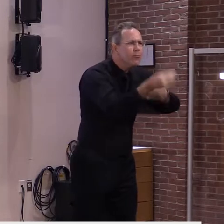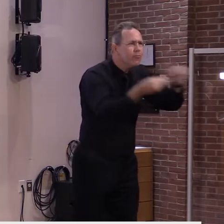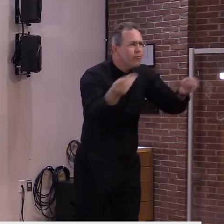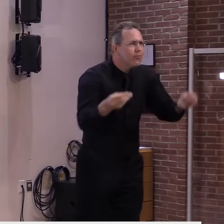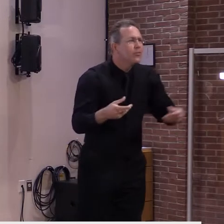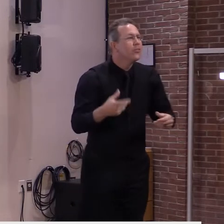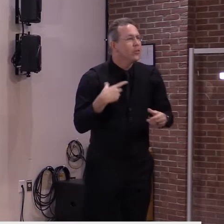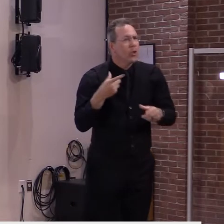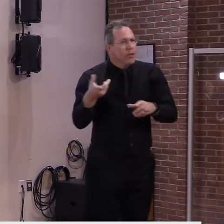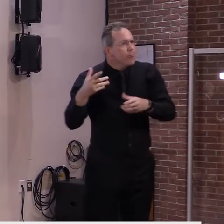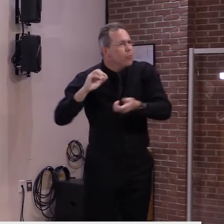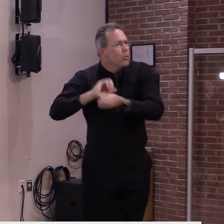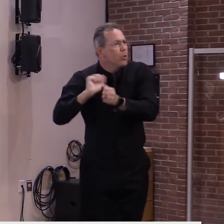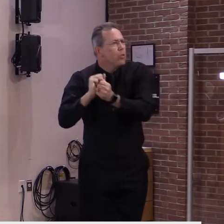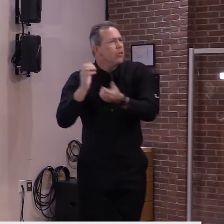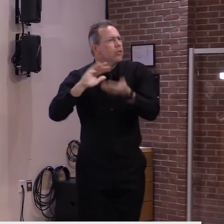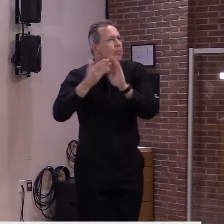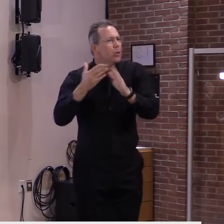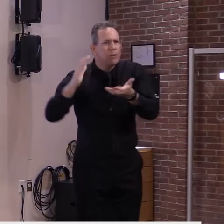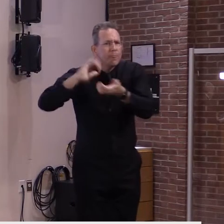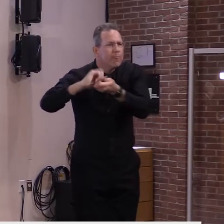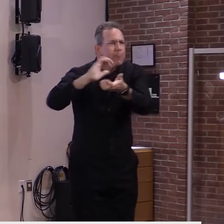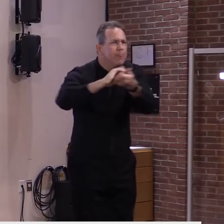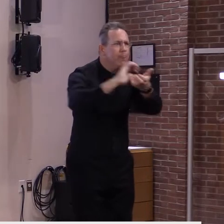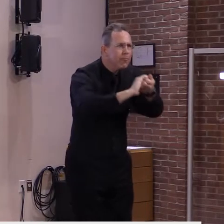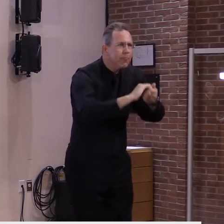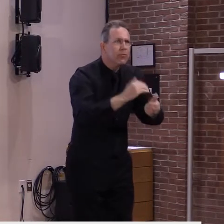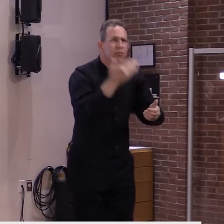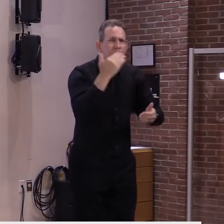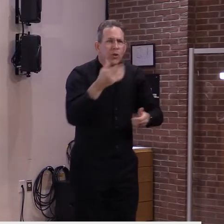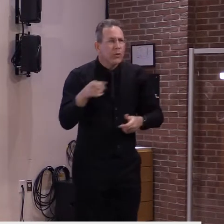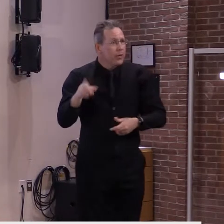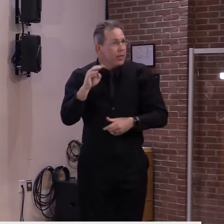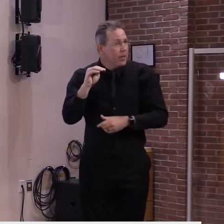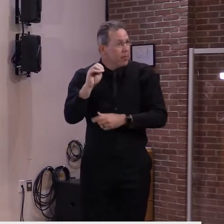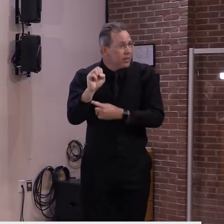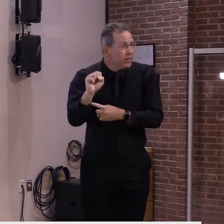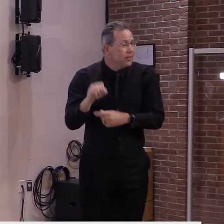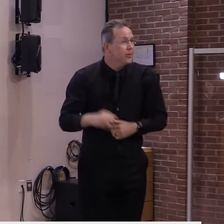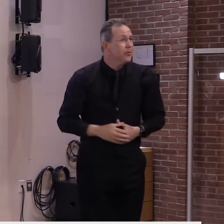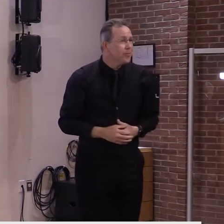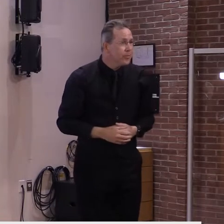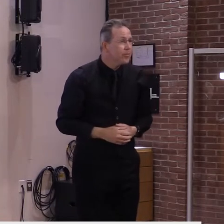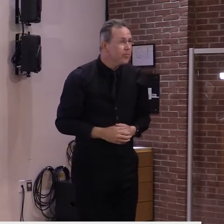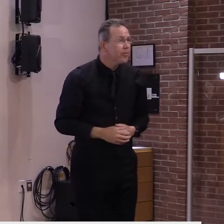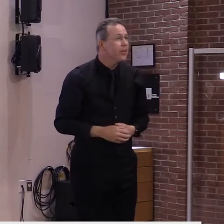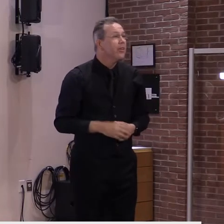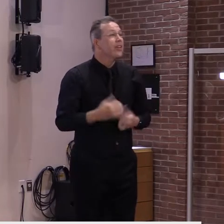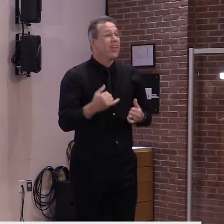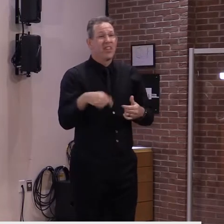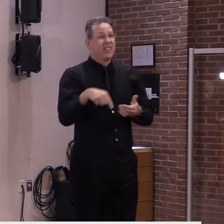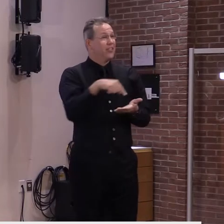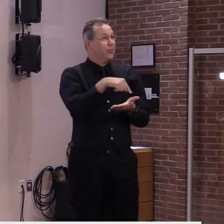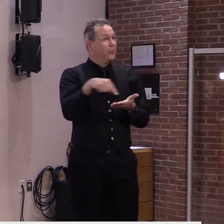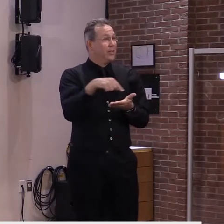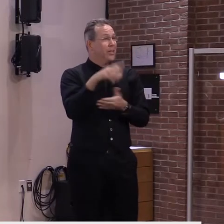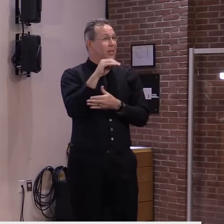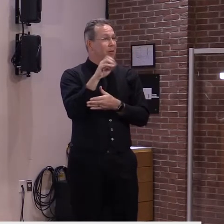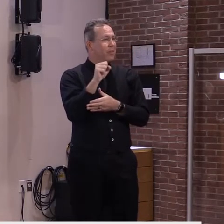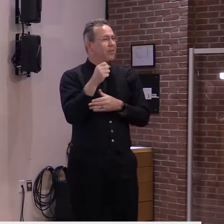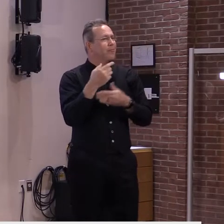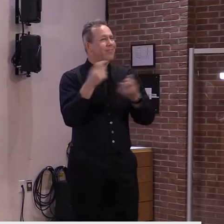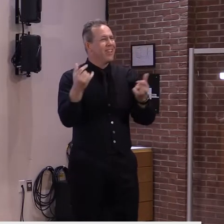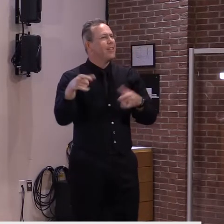COVID-19 testing initiatives. And now during EMS week, they are opening their doors to the public,